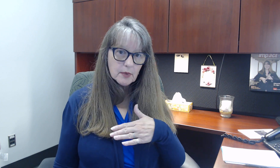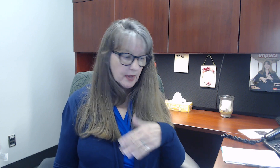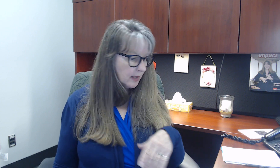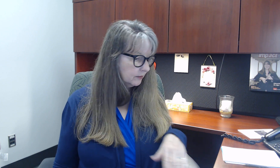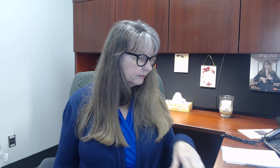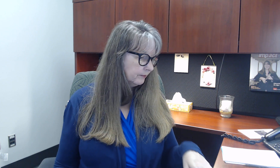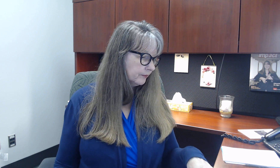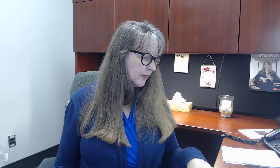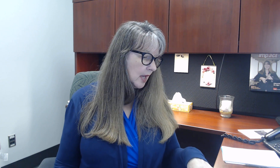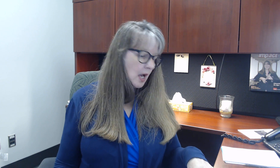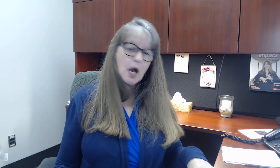that.